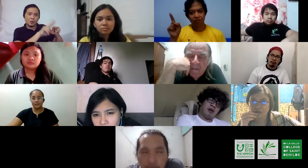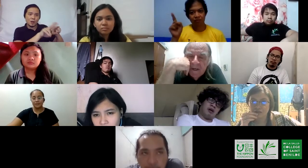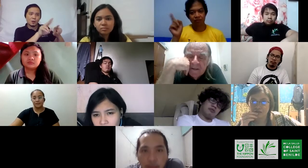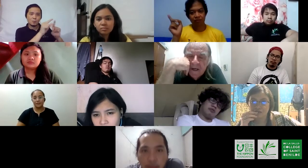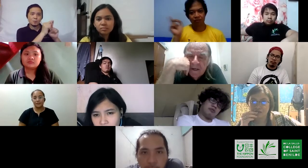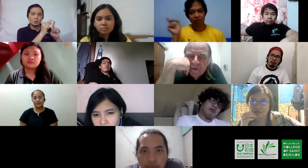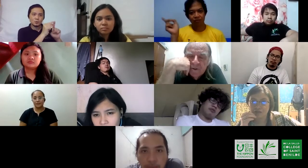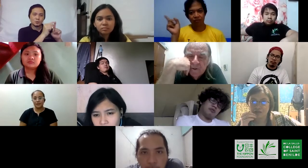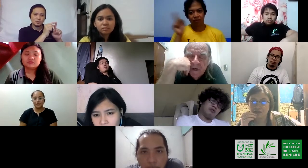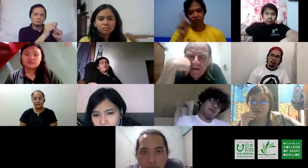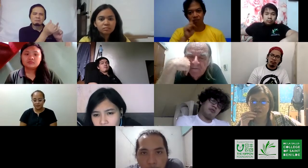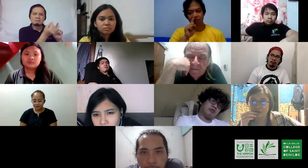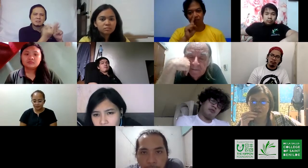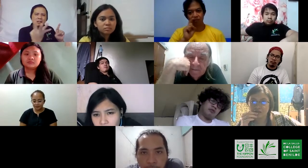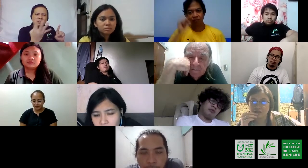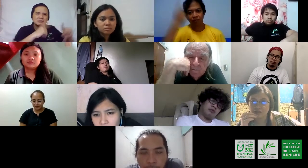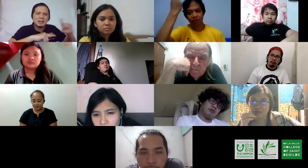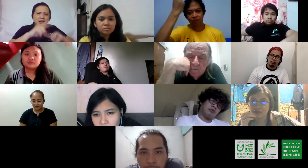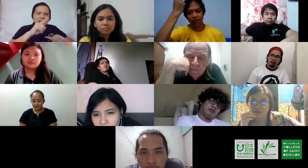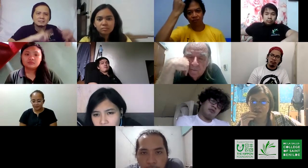how many signs should you have?